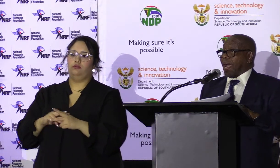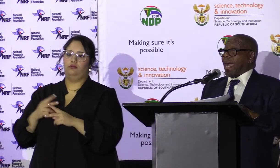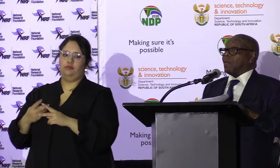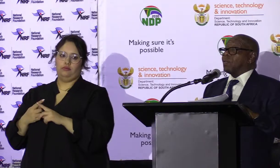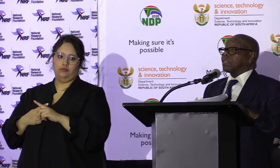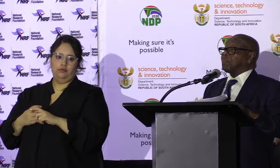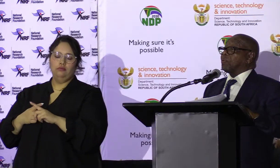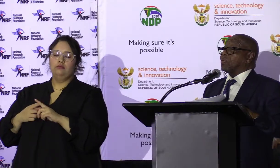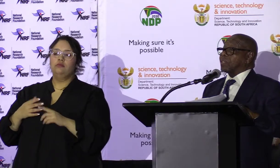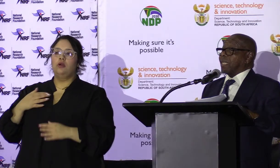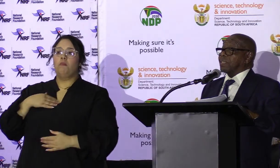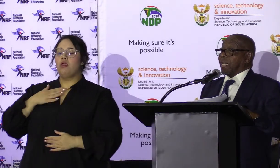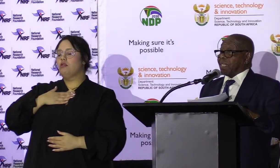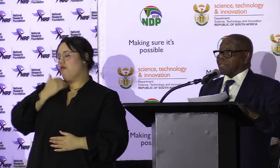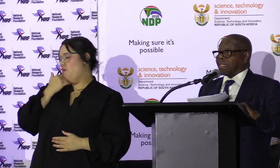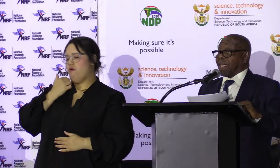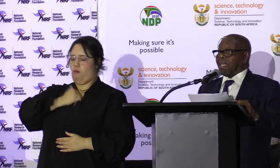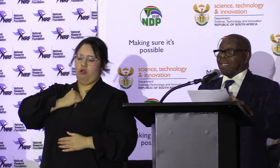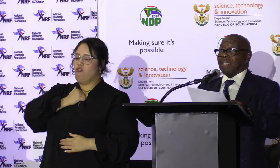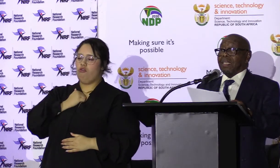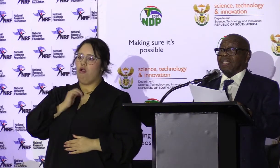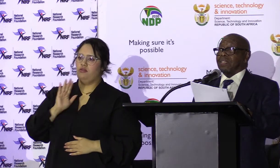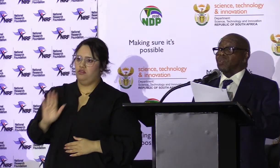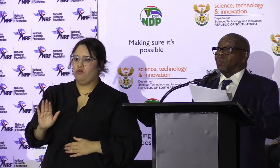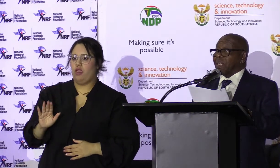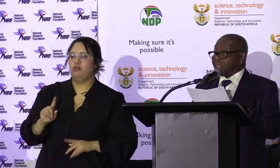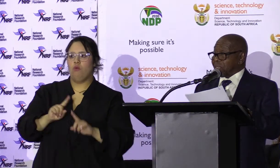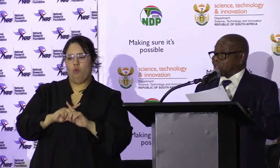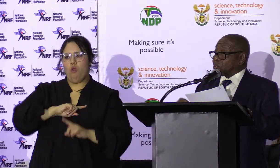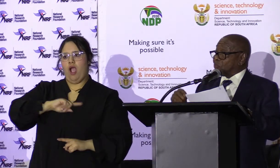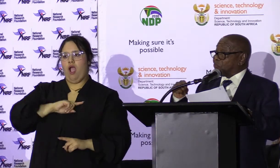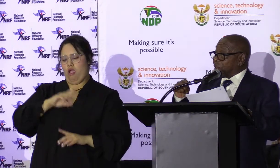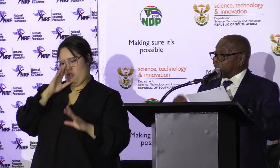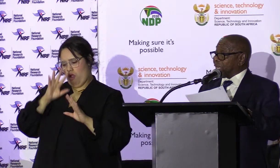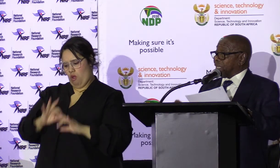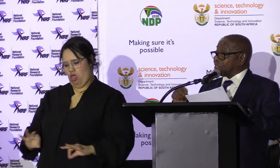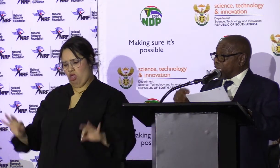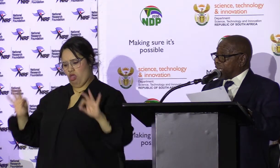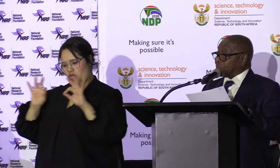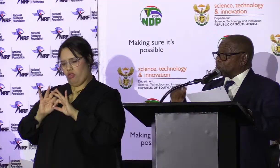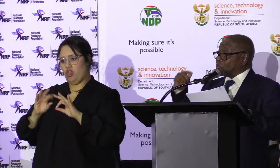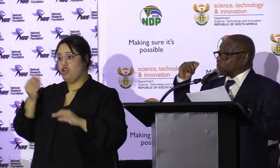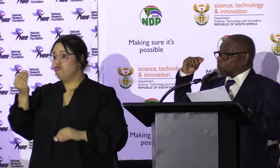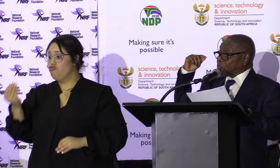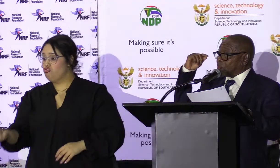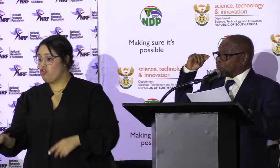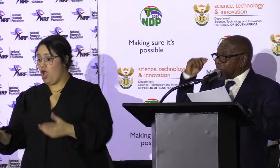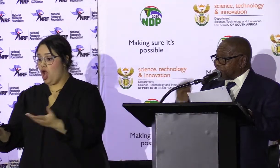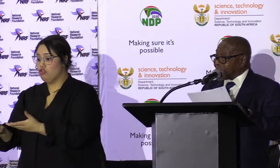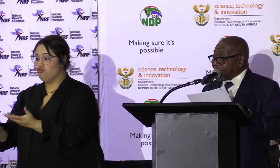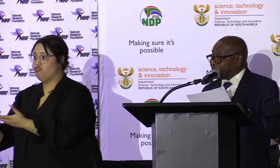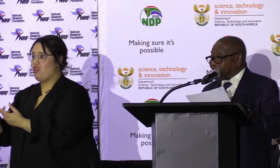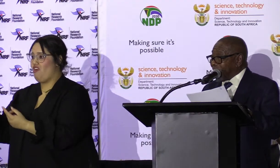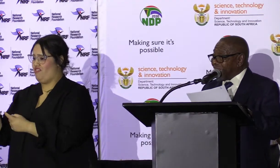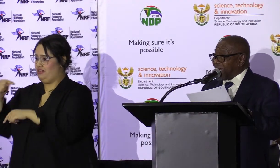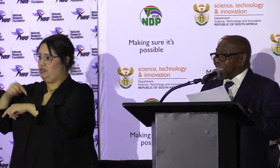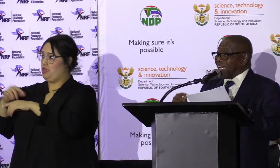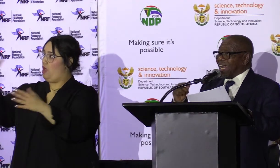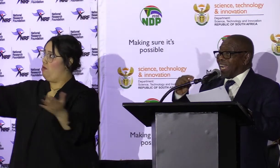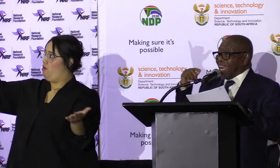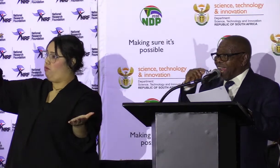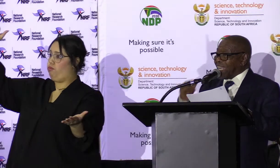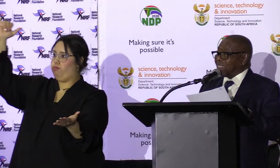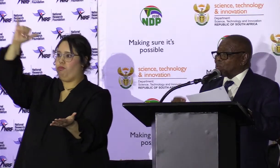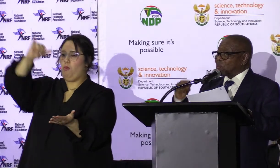kuzona. I won't apologize. I say it's worth it to bring a child who's first time